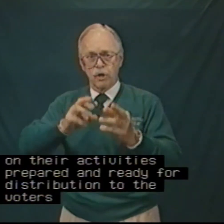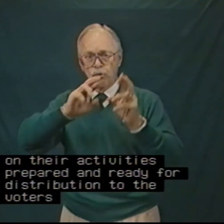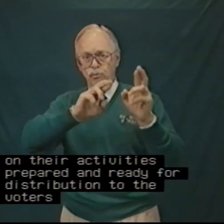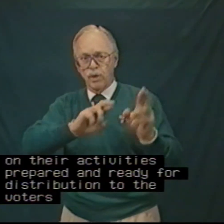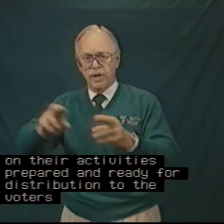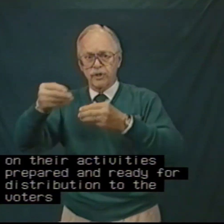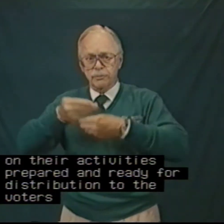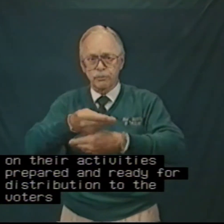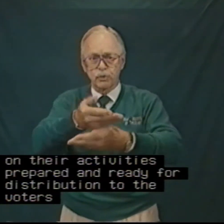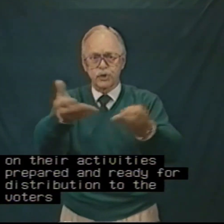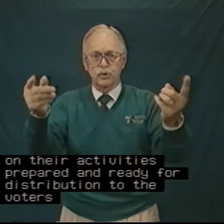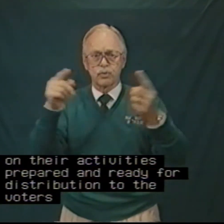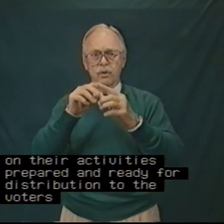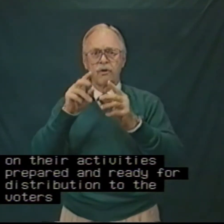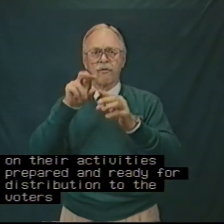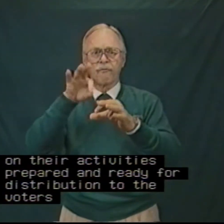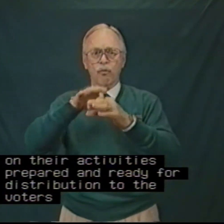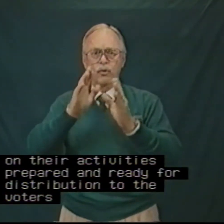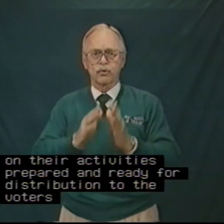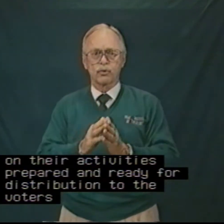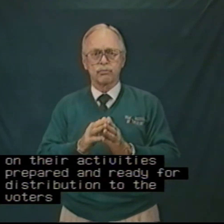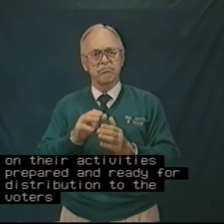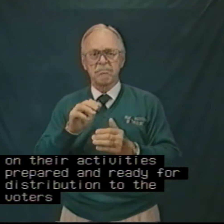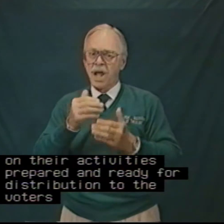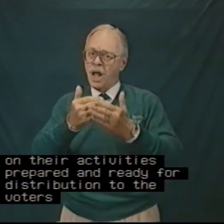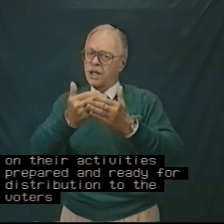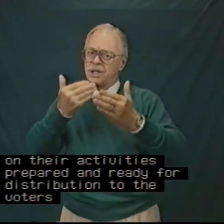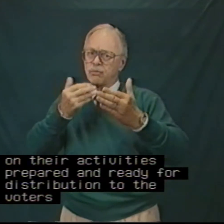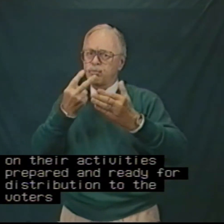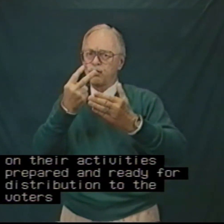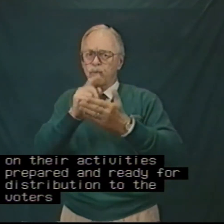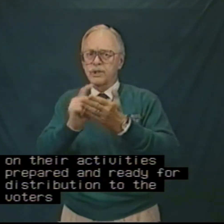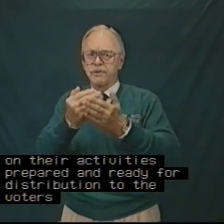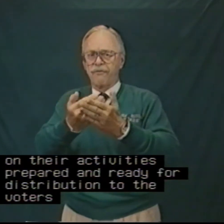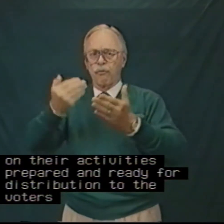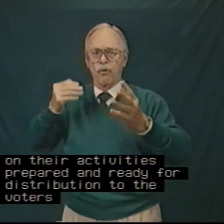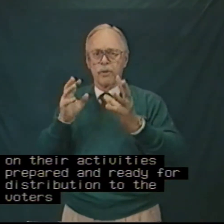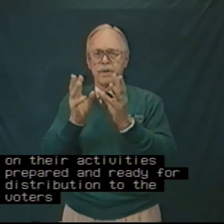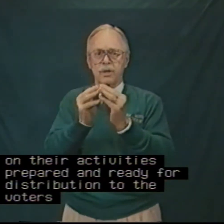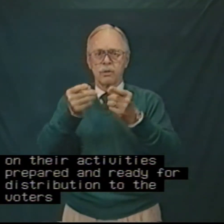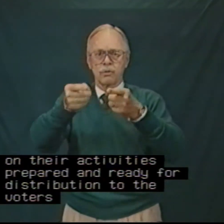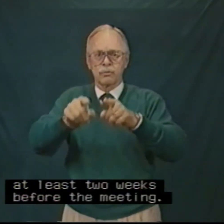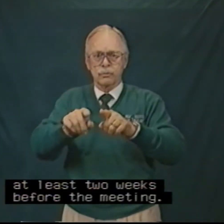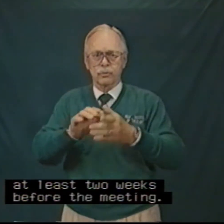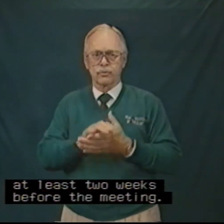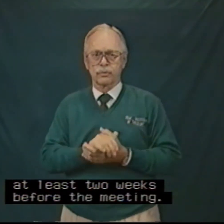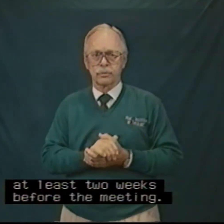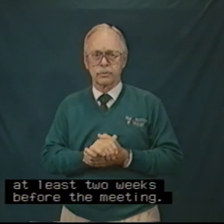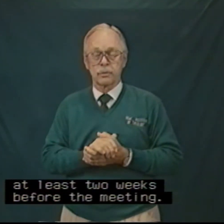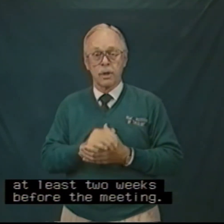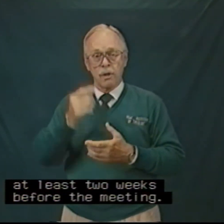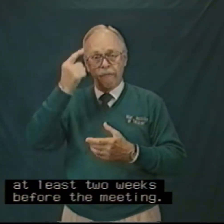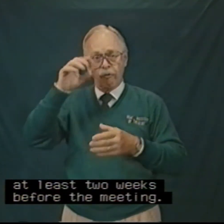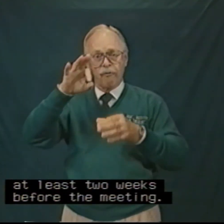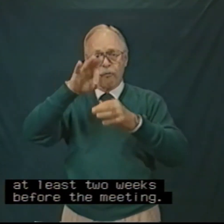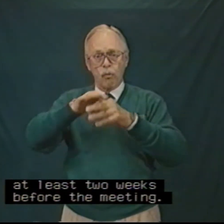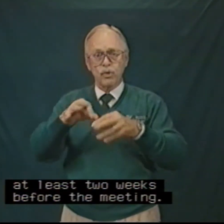voters, at least two weeks before the meeting. For the voters' meeting, he will